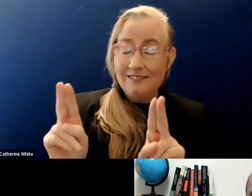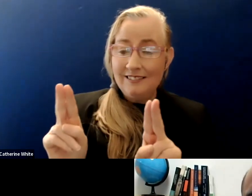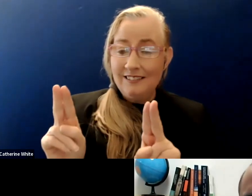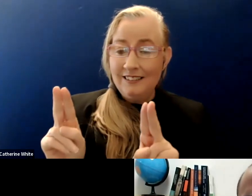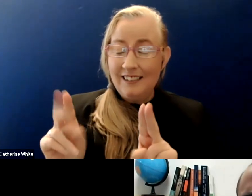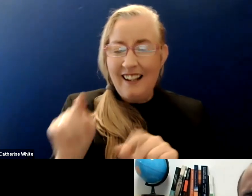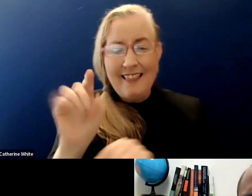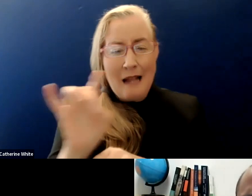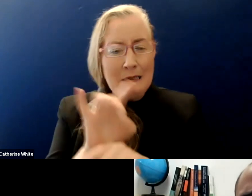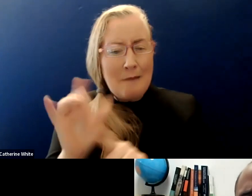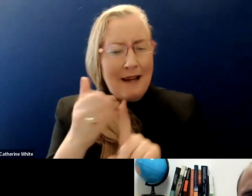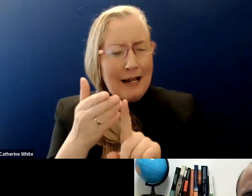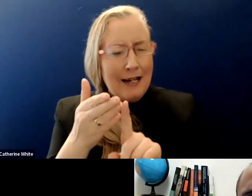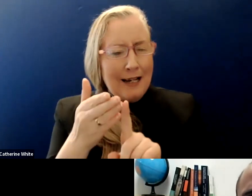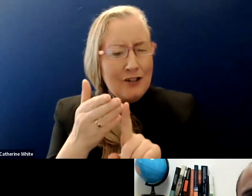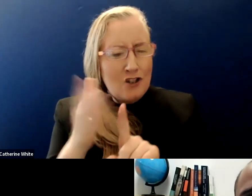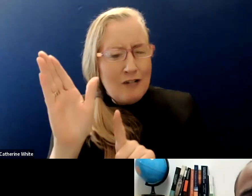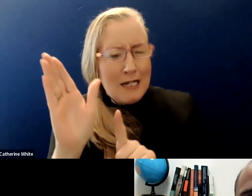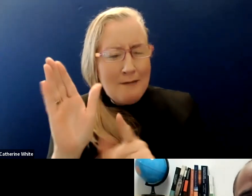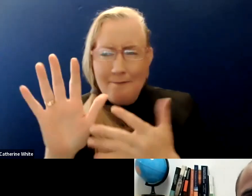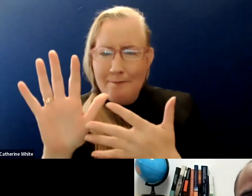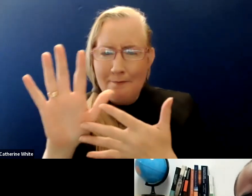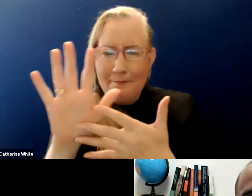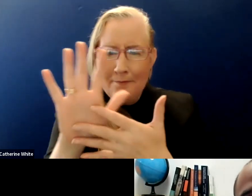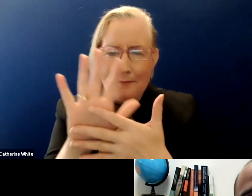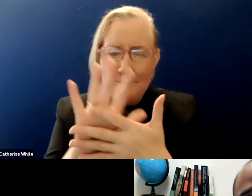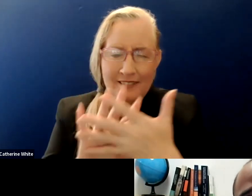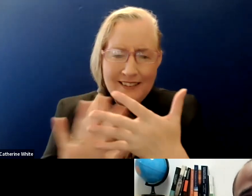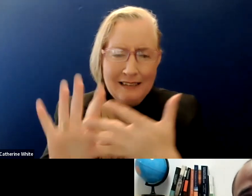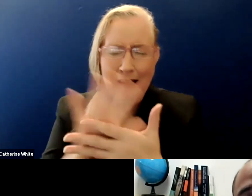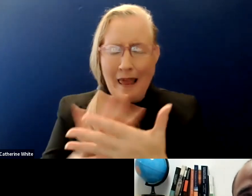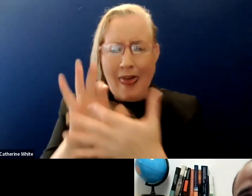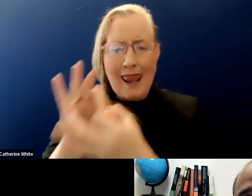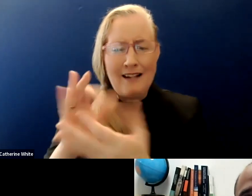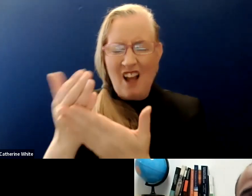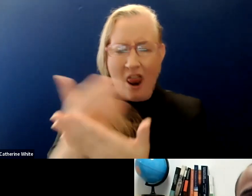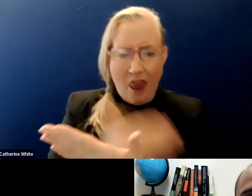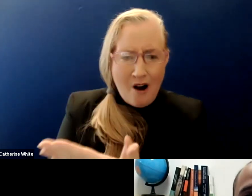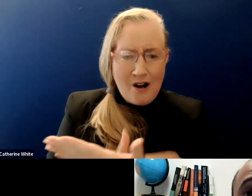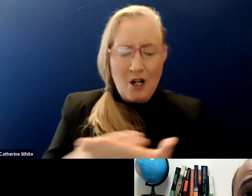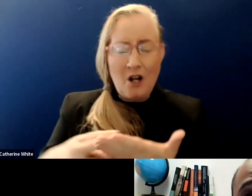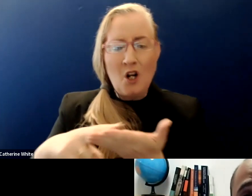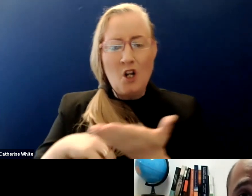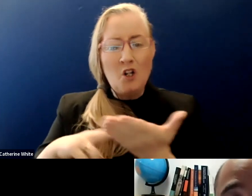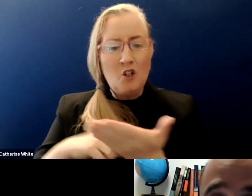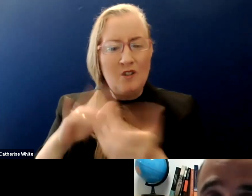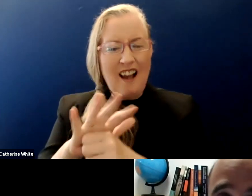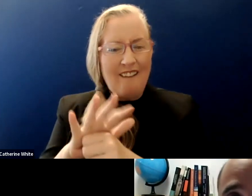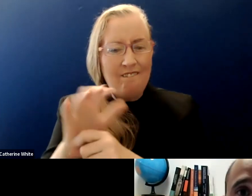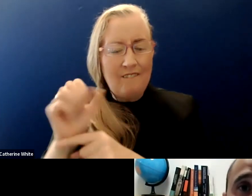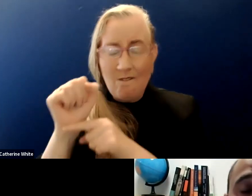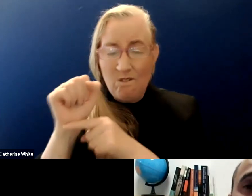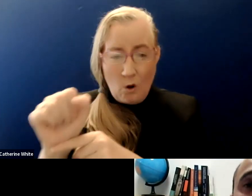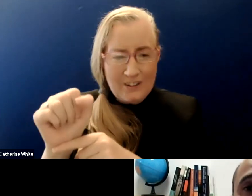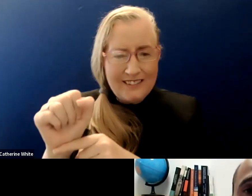this type of extremely grave violation of the law and the use of force, as we usually think of aggression.